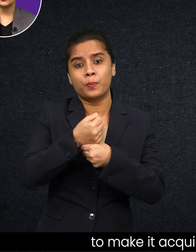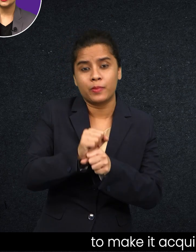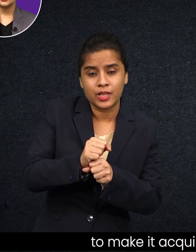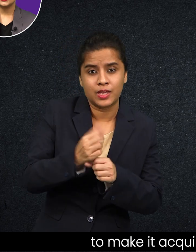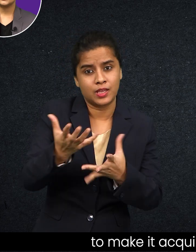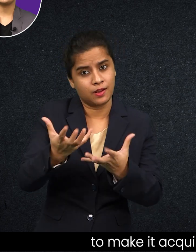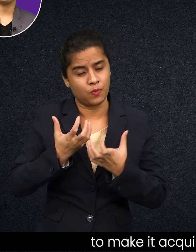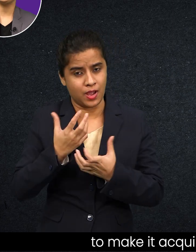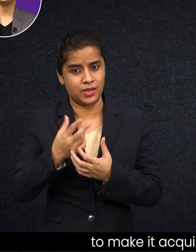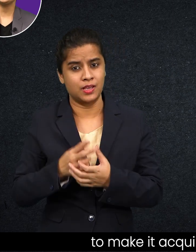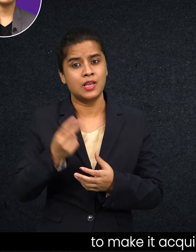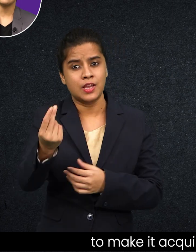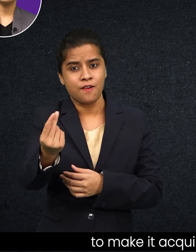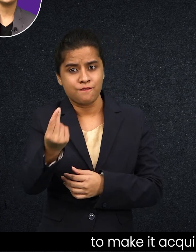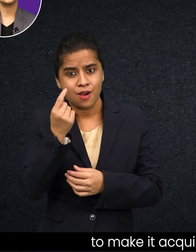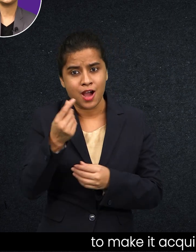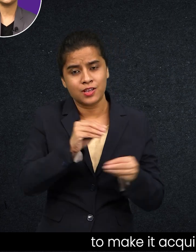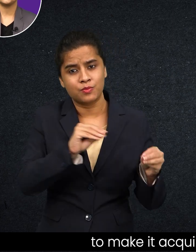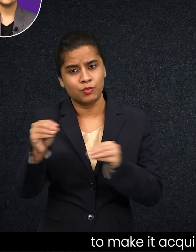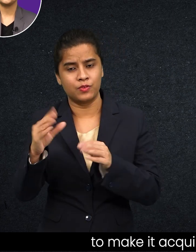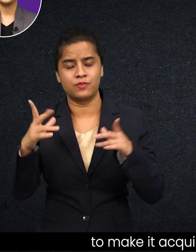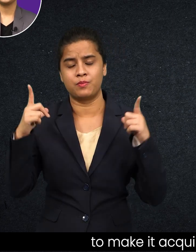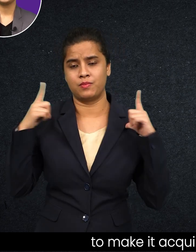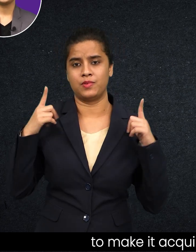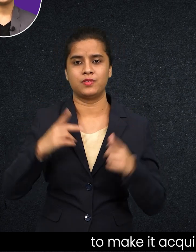acquire that velocity from rest.